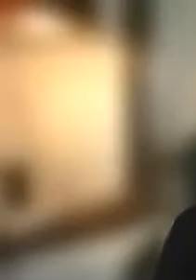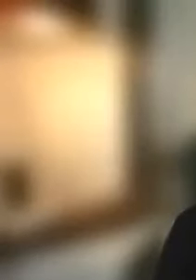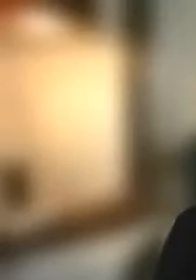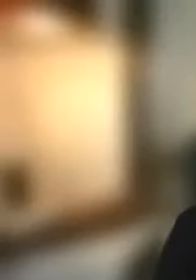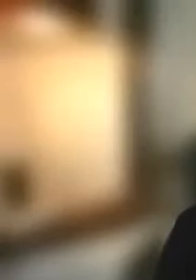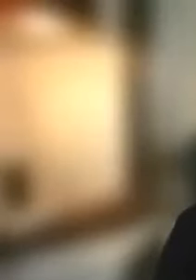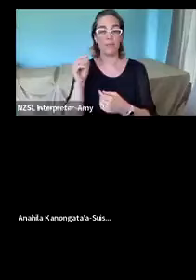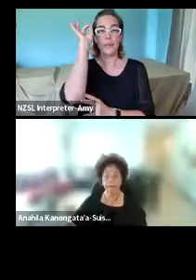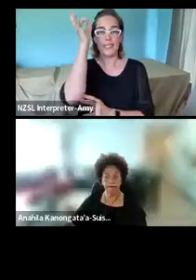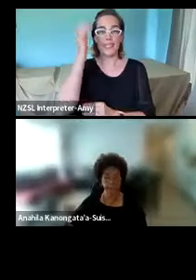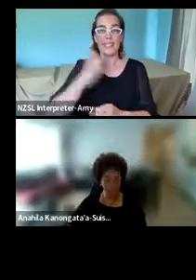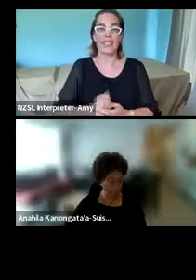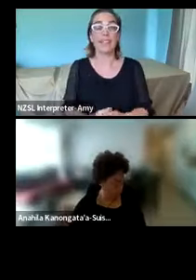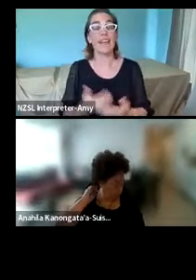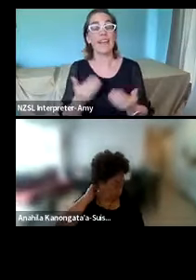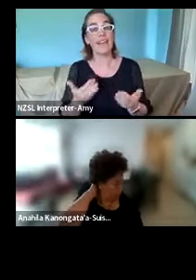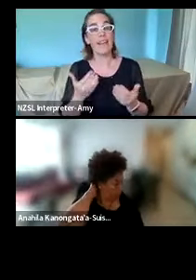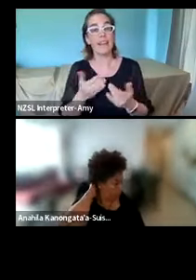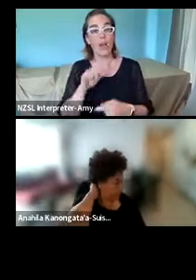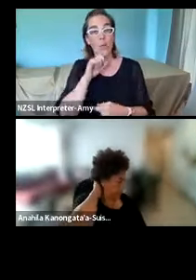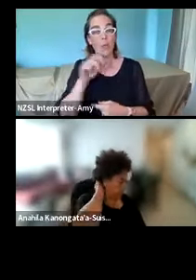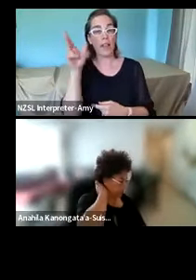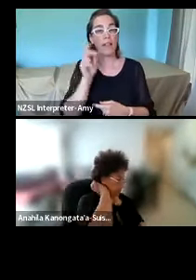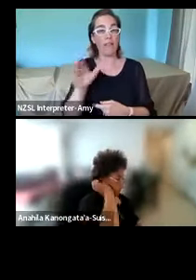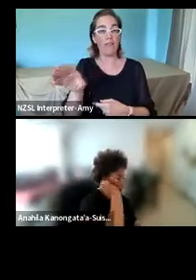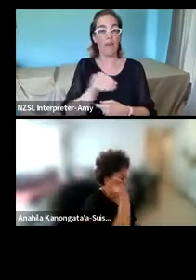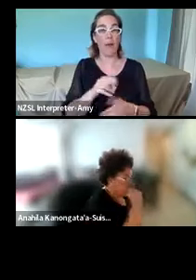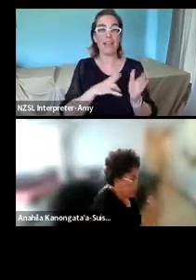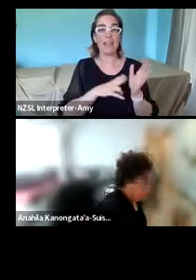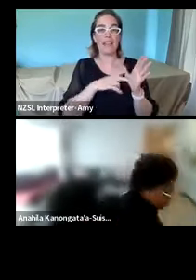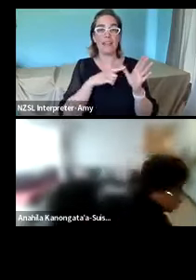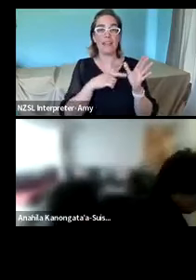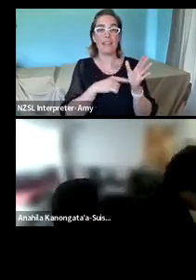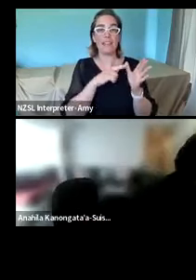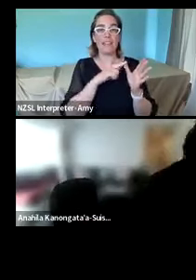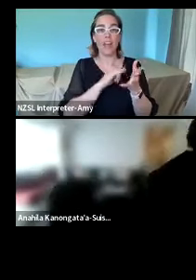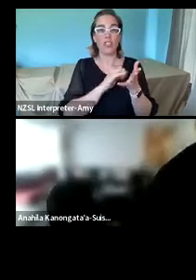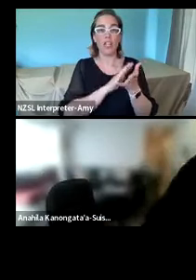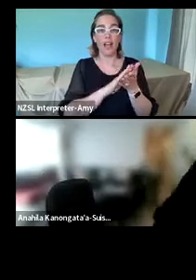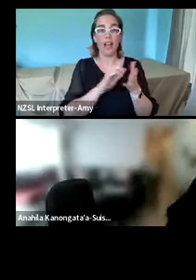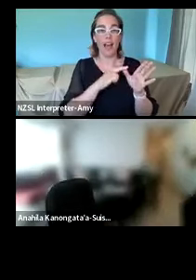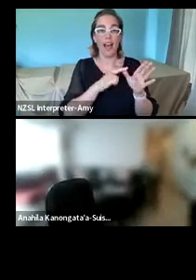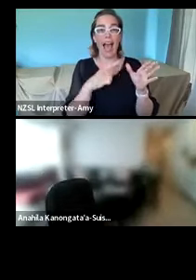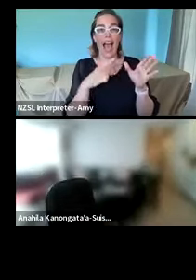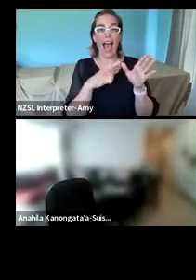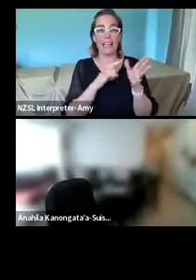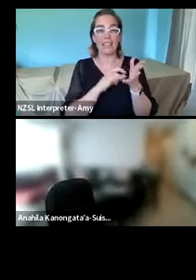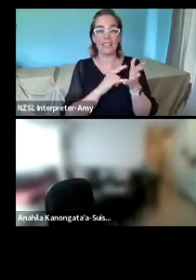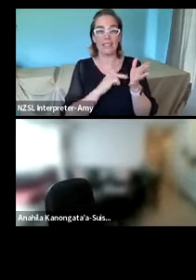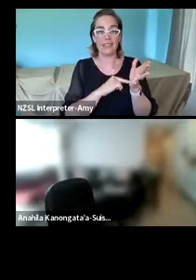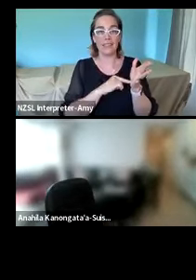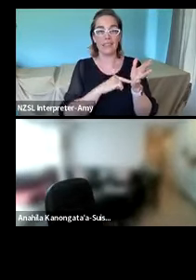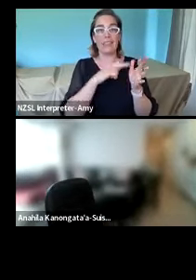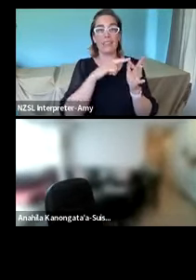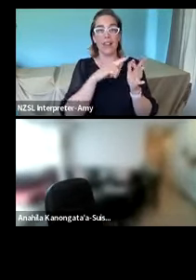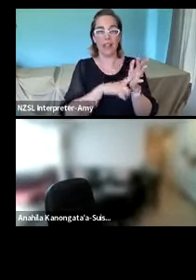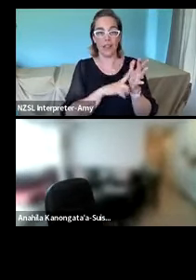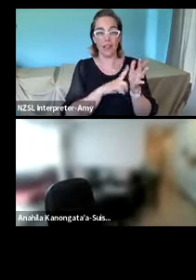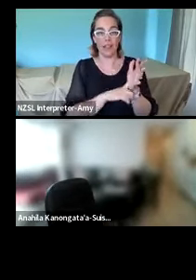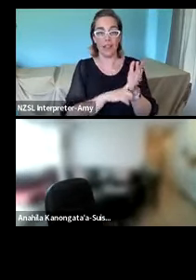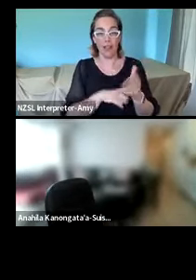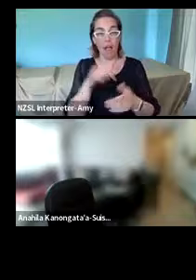are now about to hear from Natasha Astill. Natasha, I know that you are about